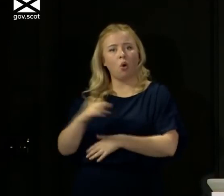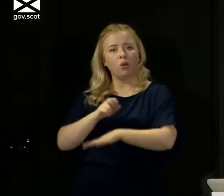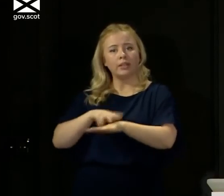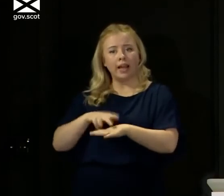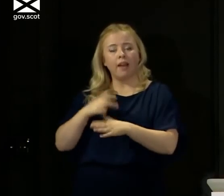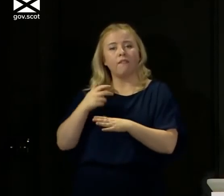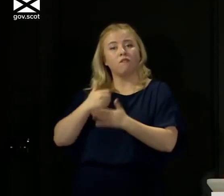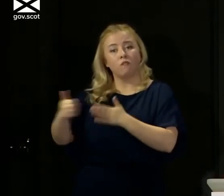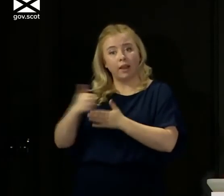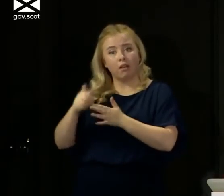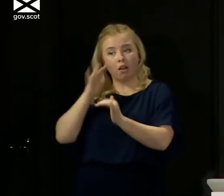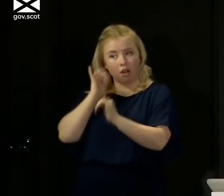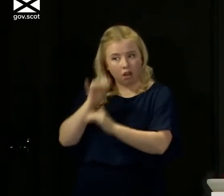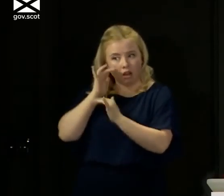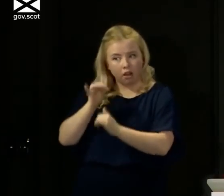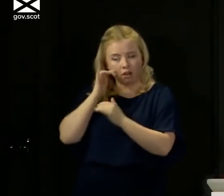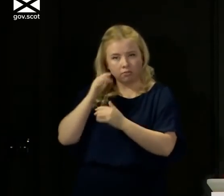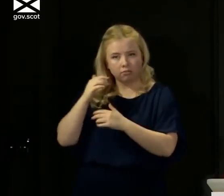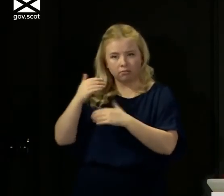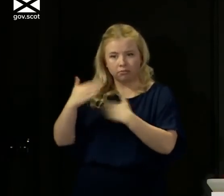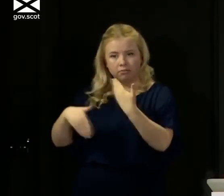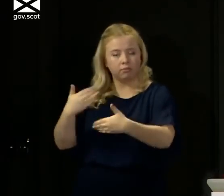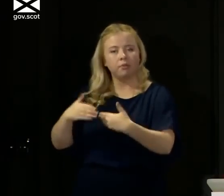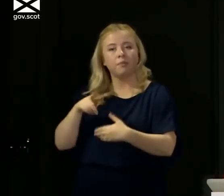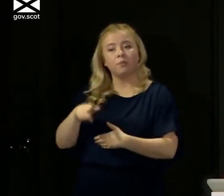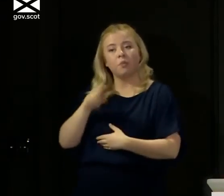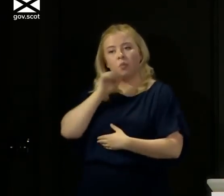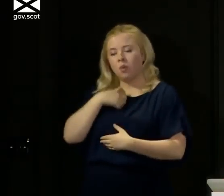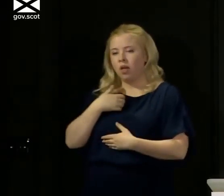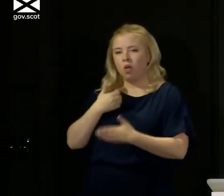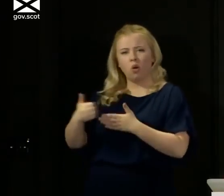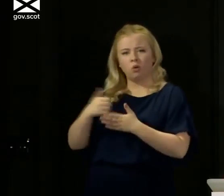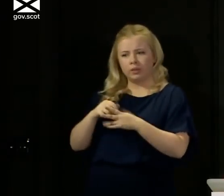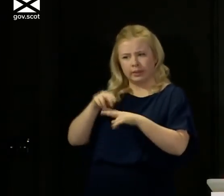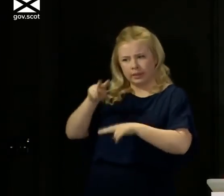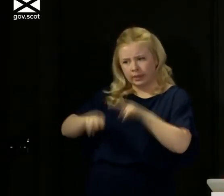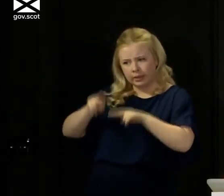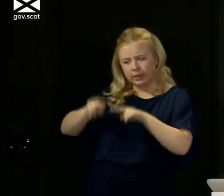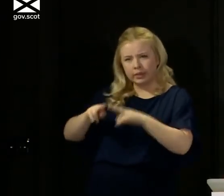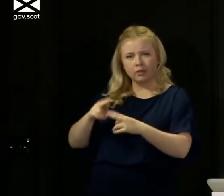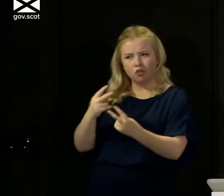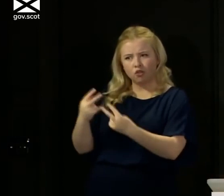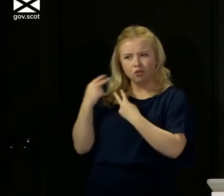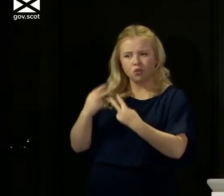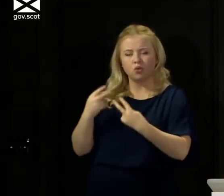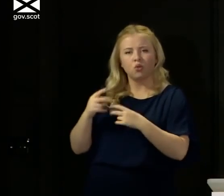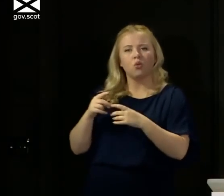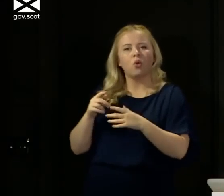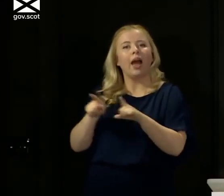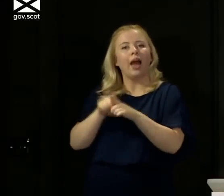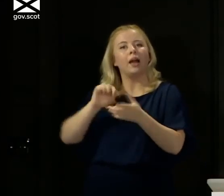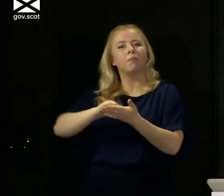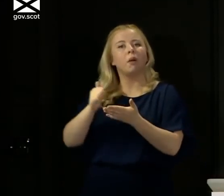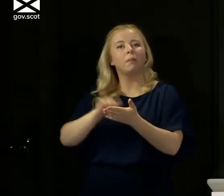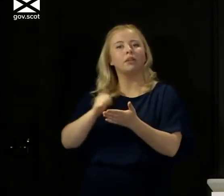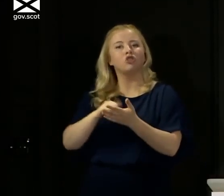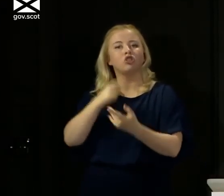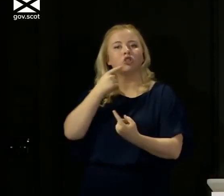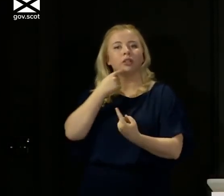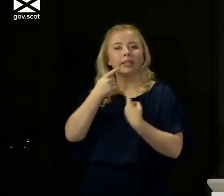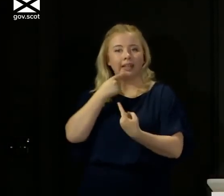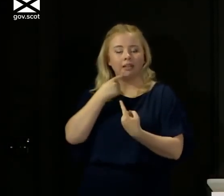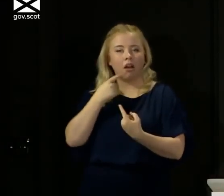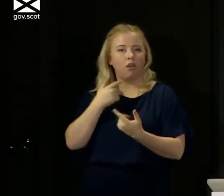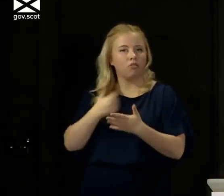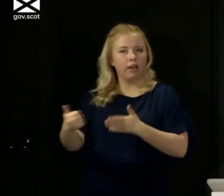basis. And that is work that we will continue to scrutinise very carefully and, as I say, publish regular data on so that the wider public can scrutinise it